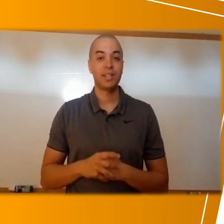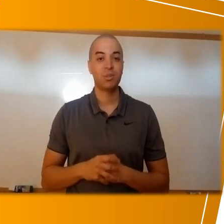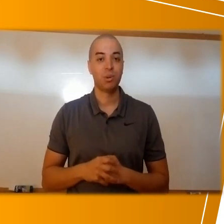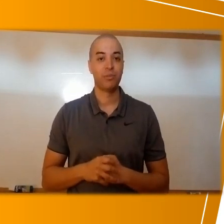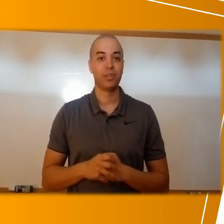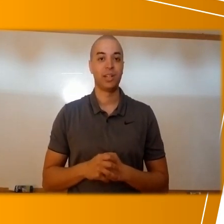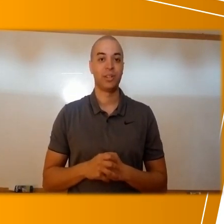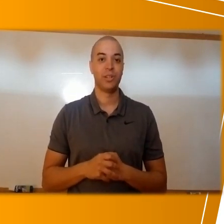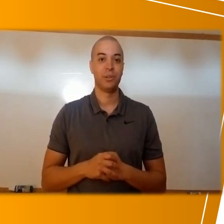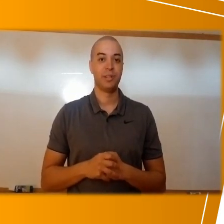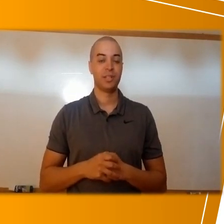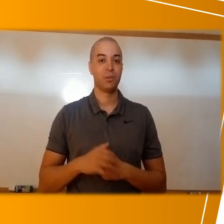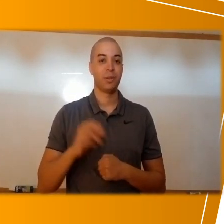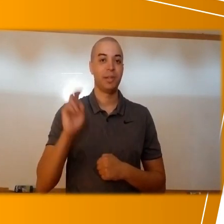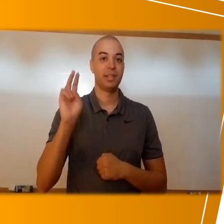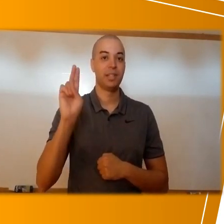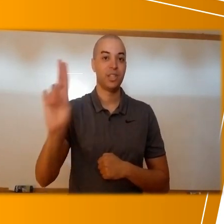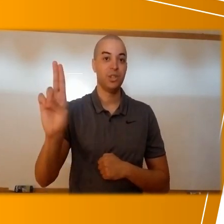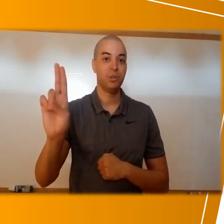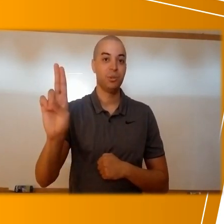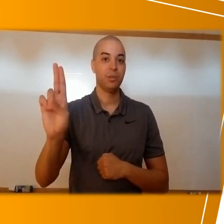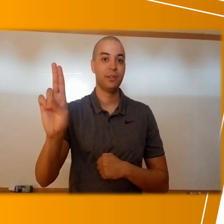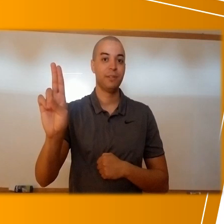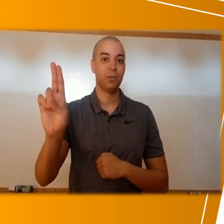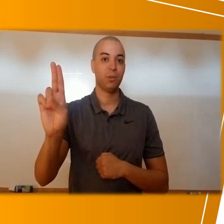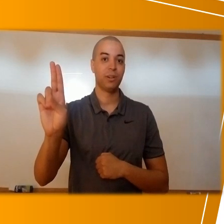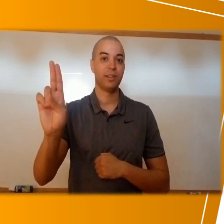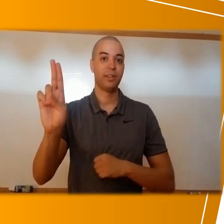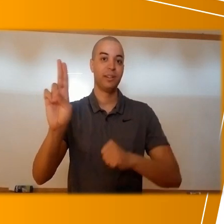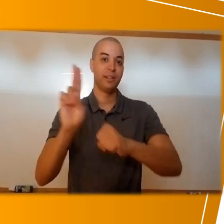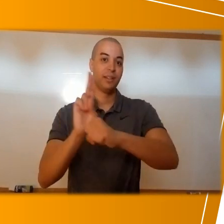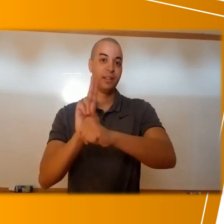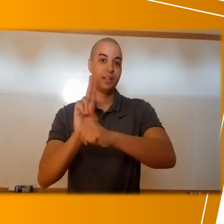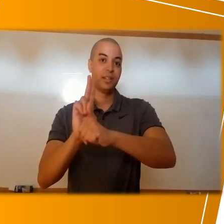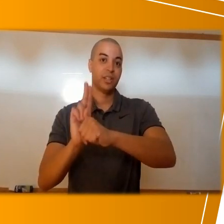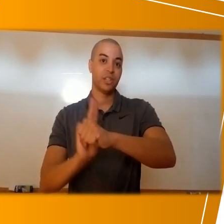Our next word for letter U is going to be U for